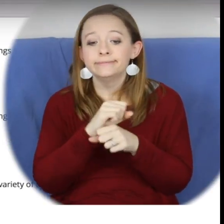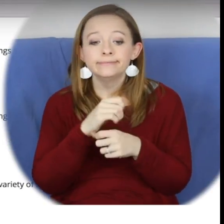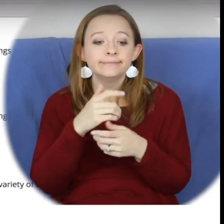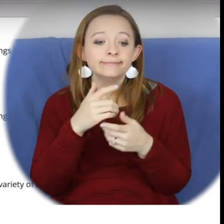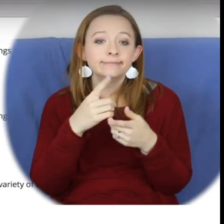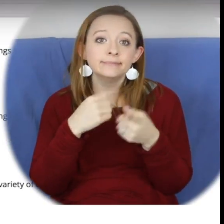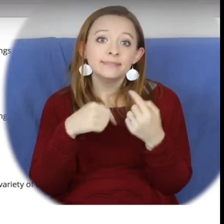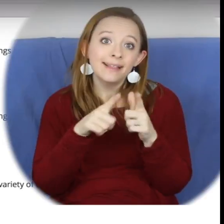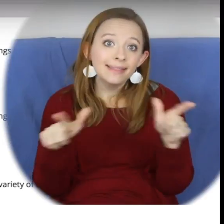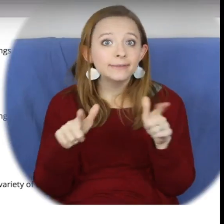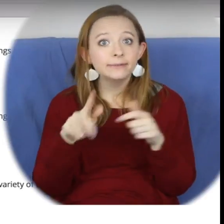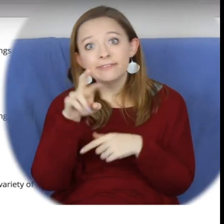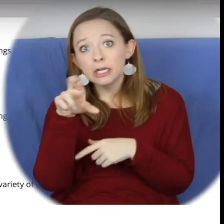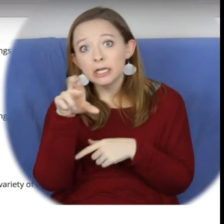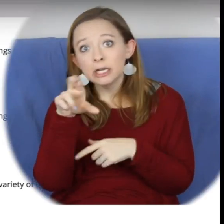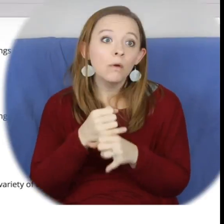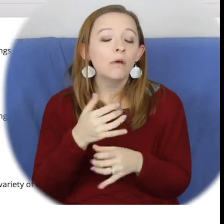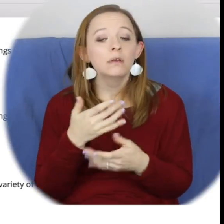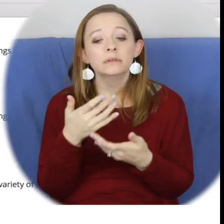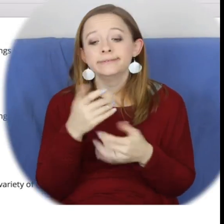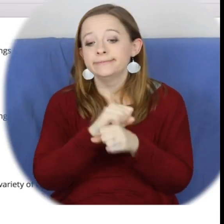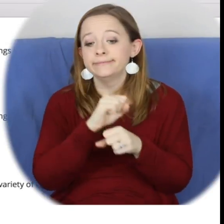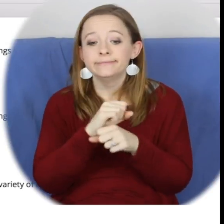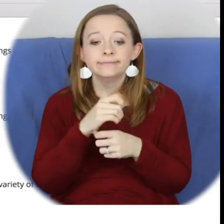I work a lot in independent work,